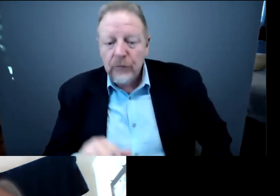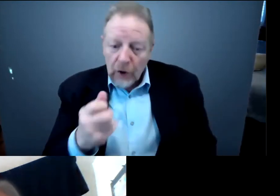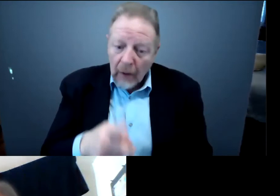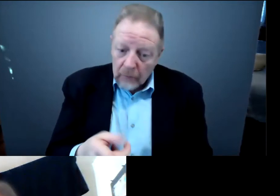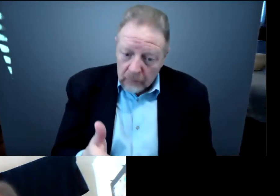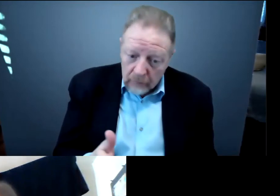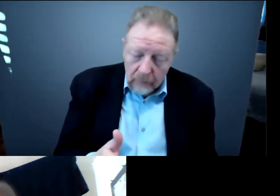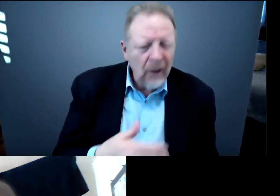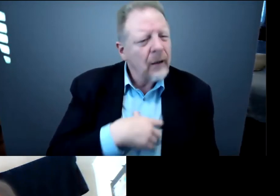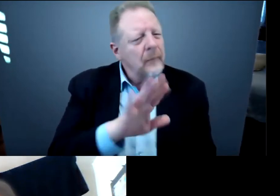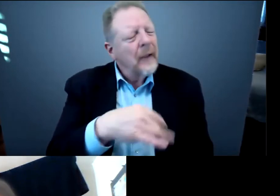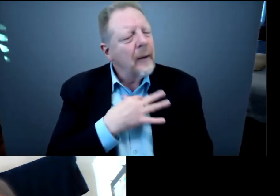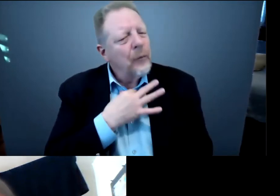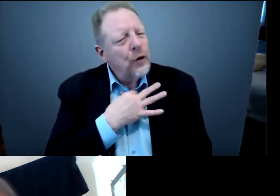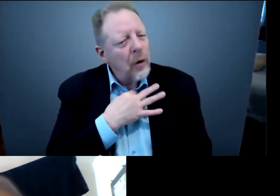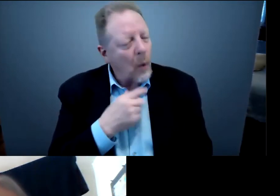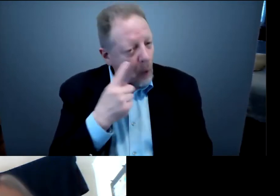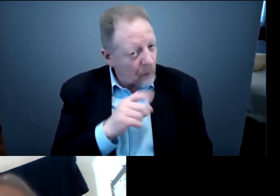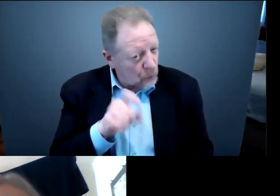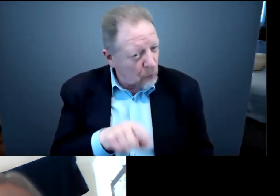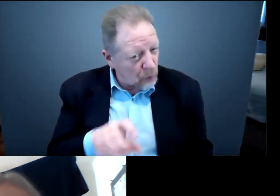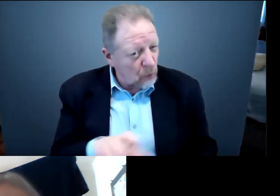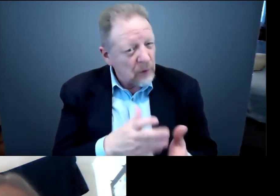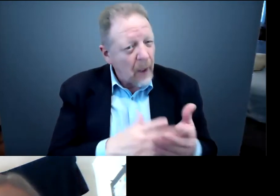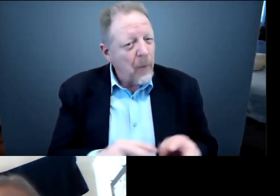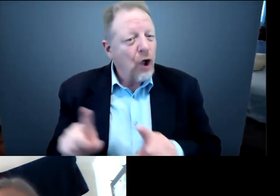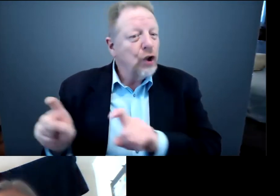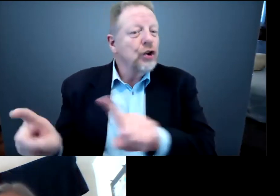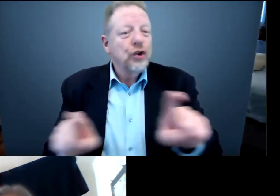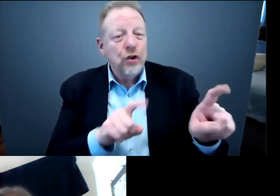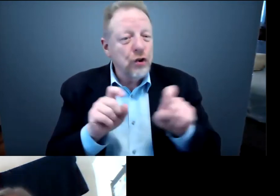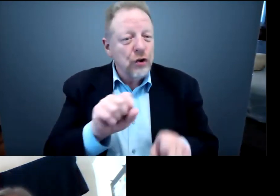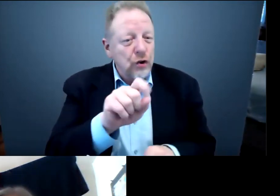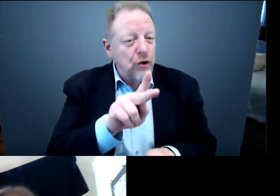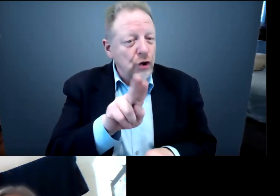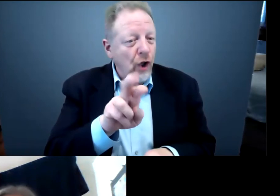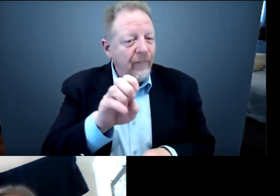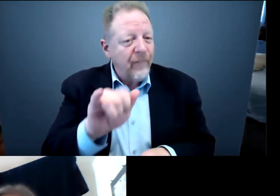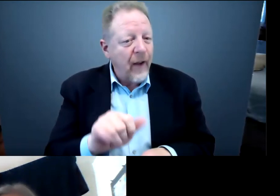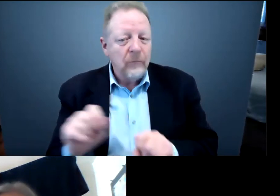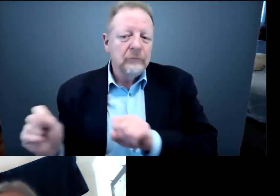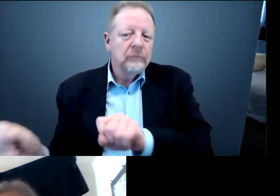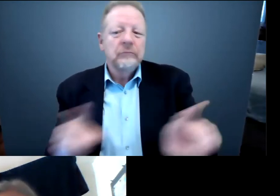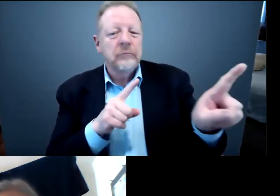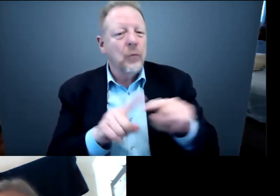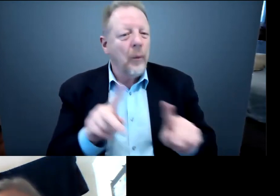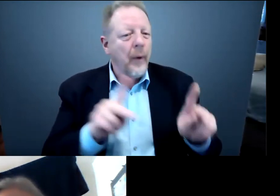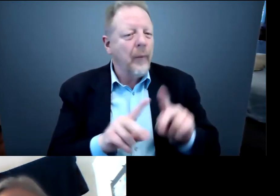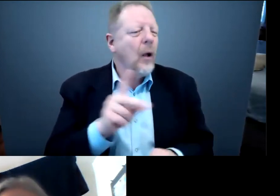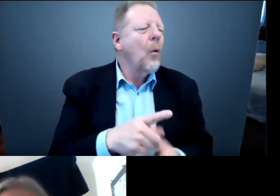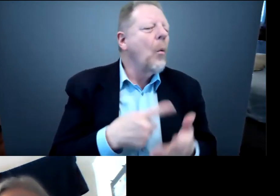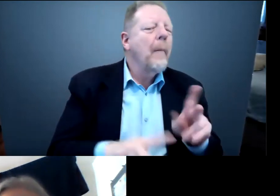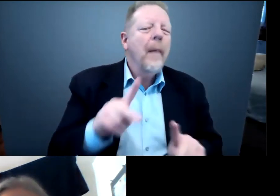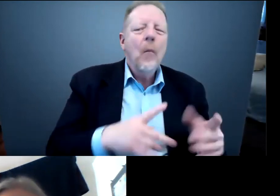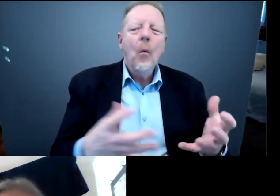I wonder if we should do some kind of survey again on what people in the community would like from